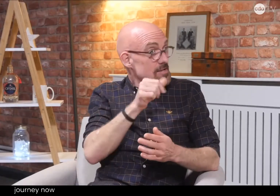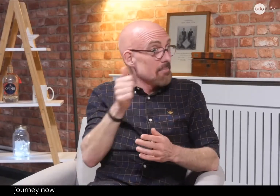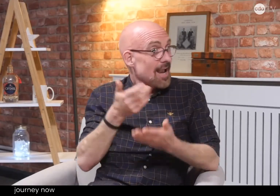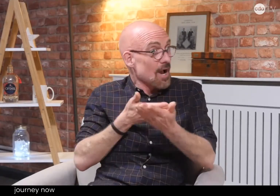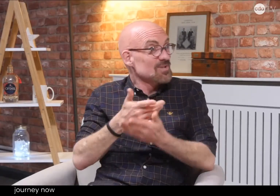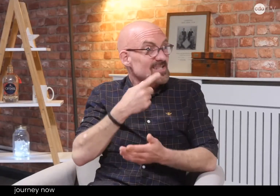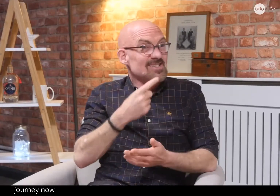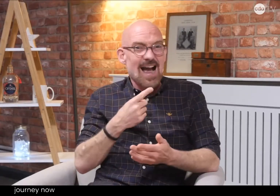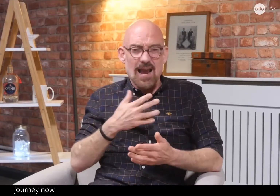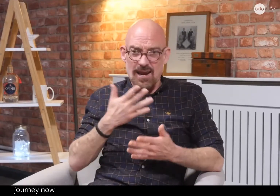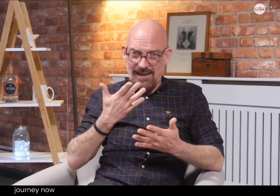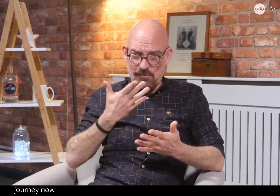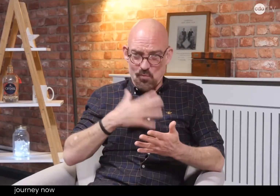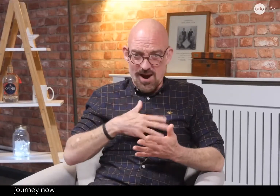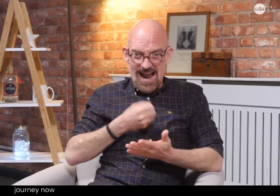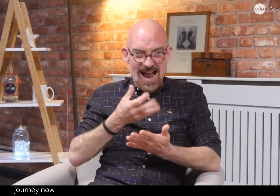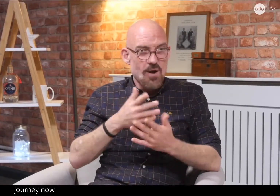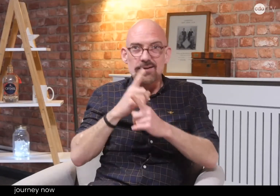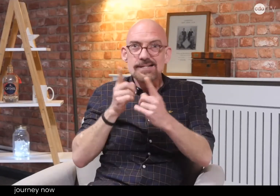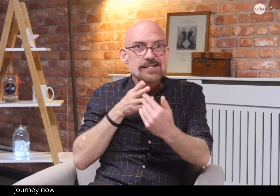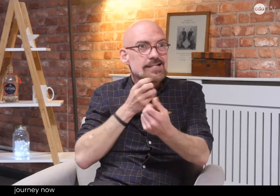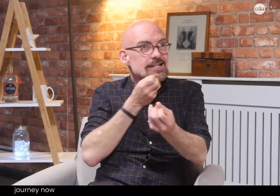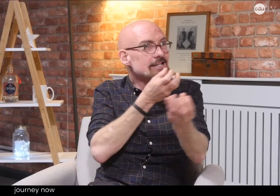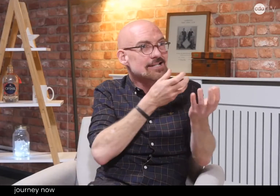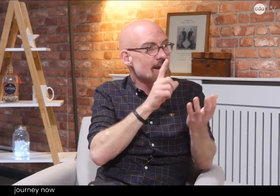Some people do say, when they've had counselling,